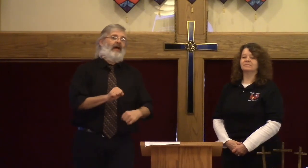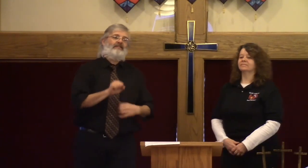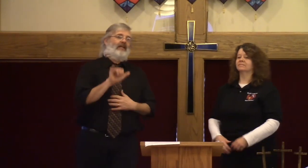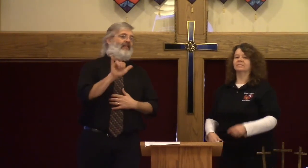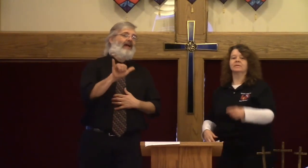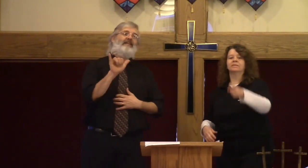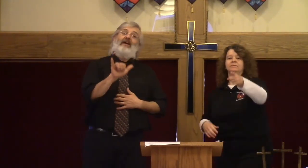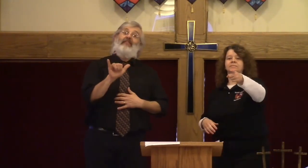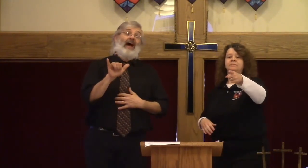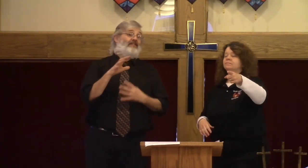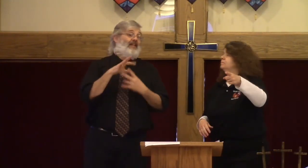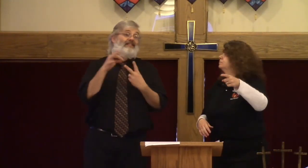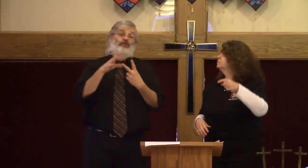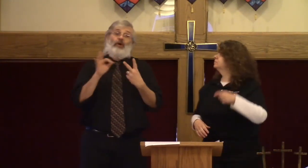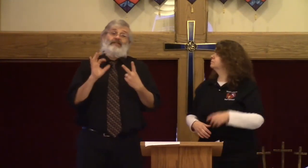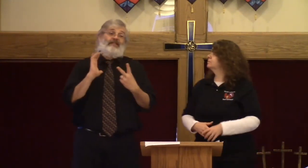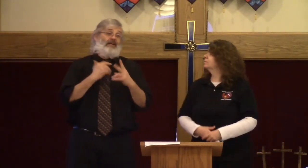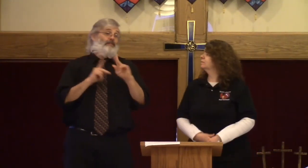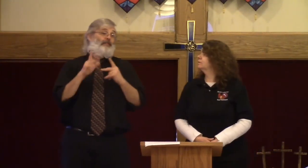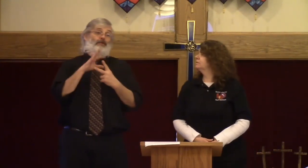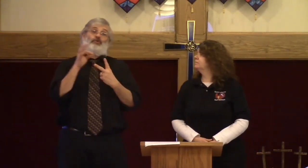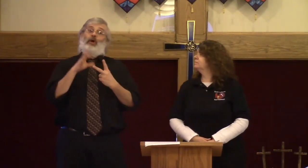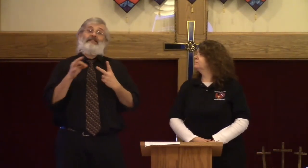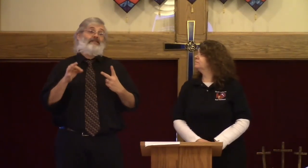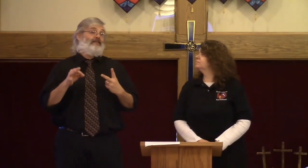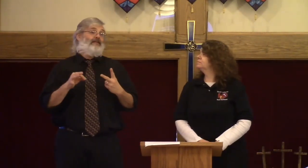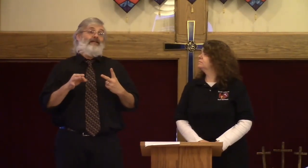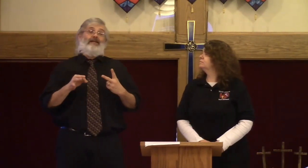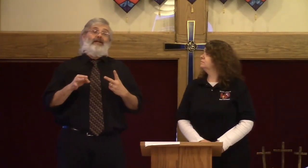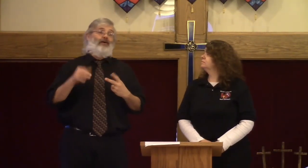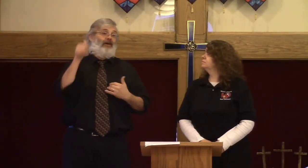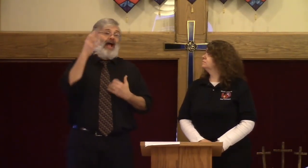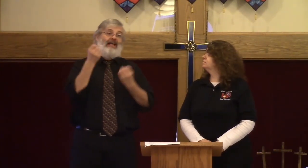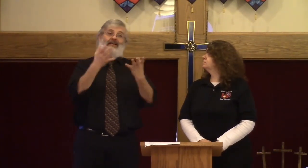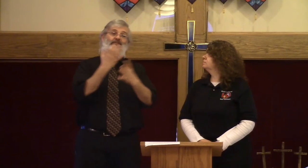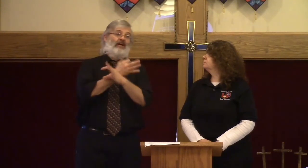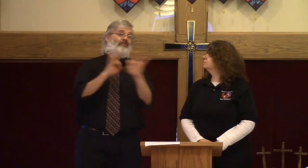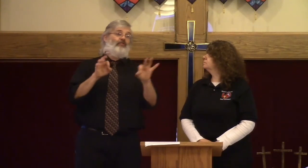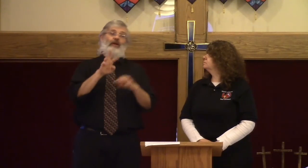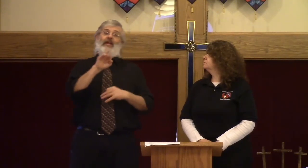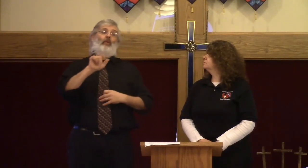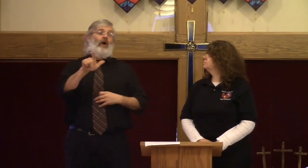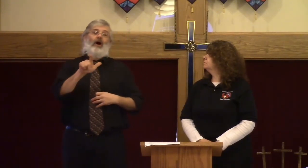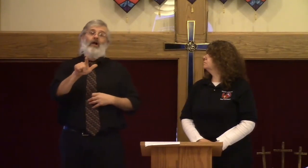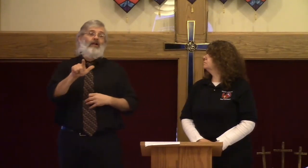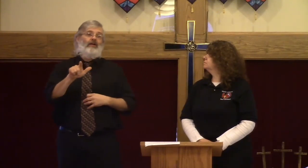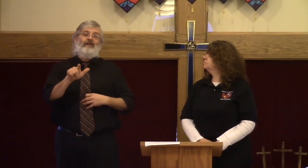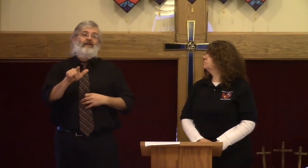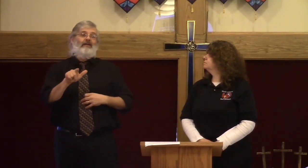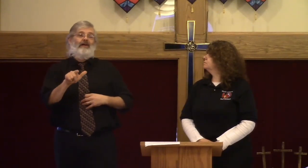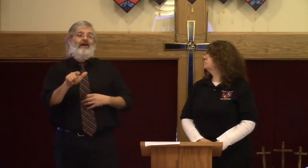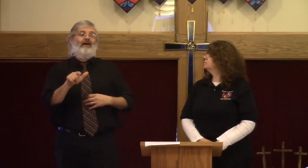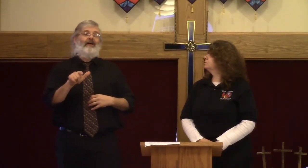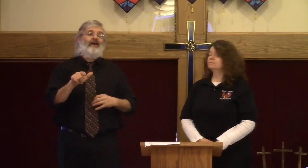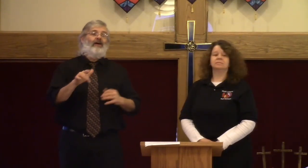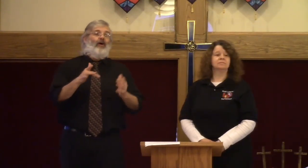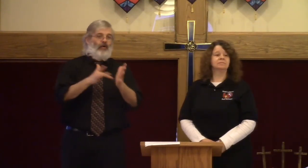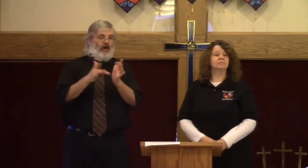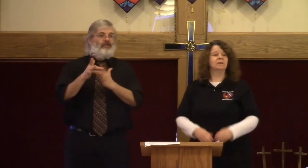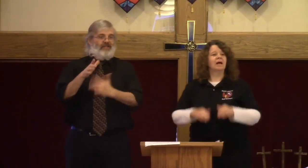And see, and that's choice. That's people's choice. God gives us free will. Well, Jesus